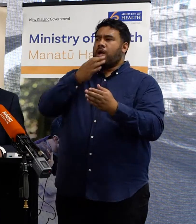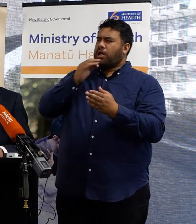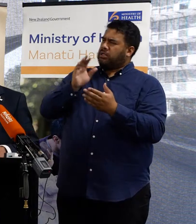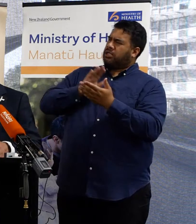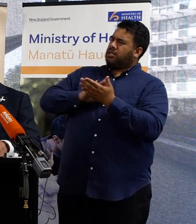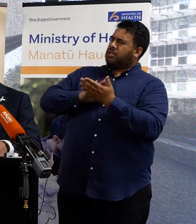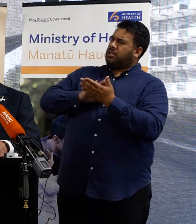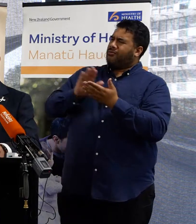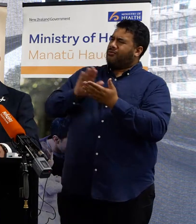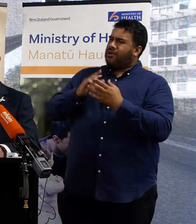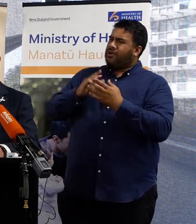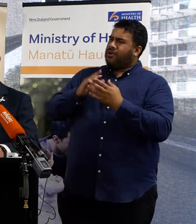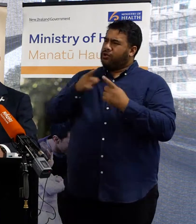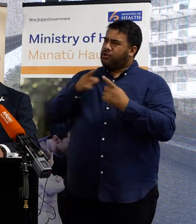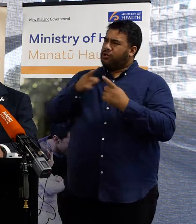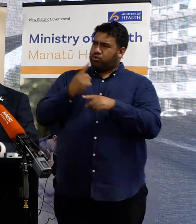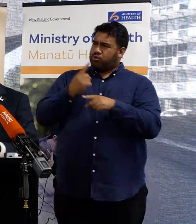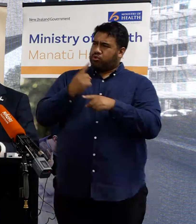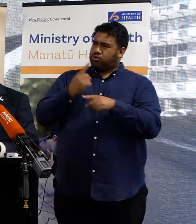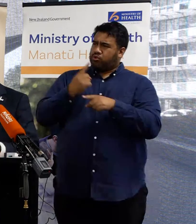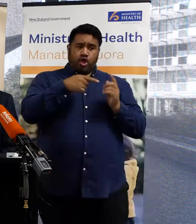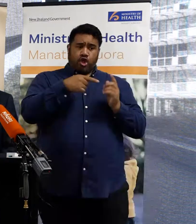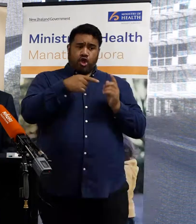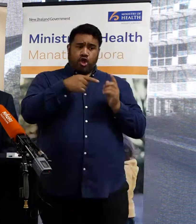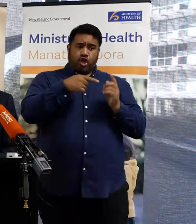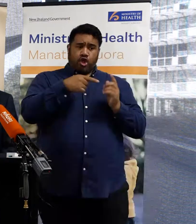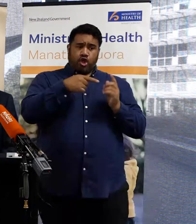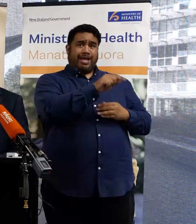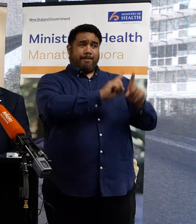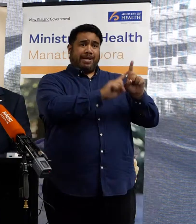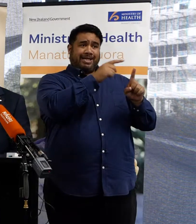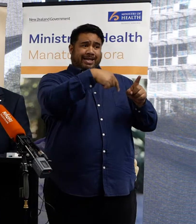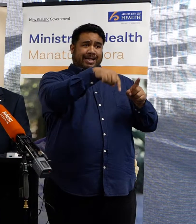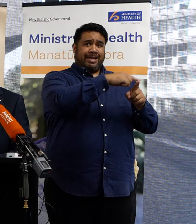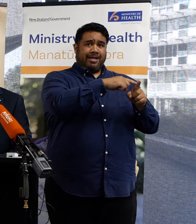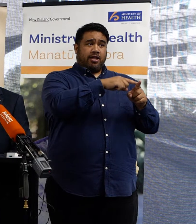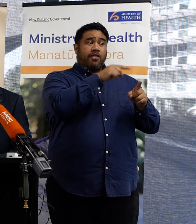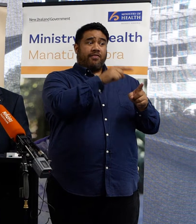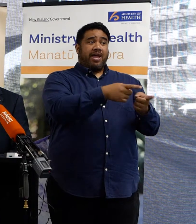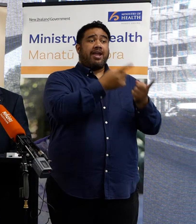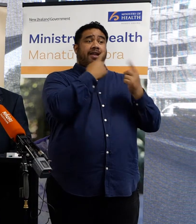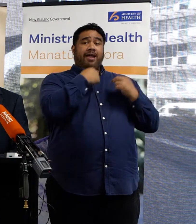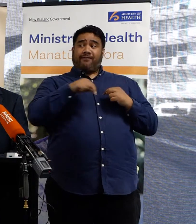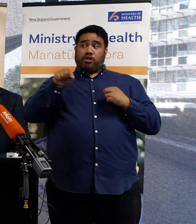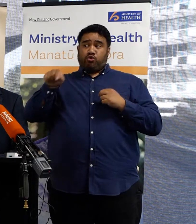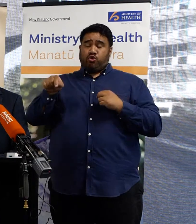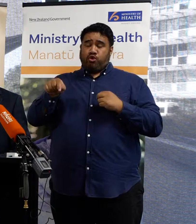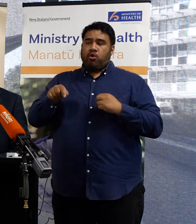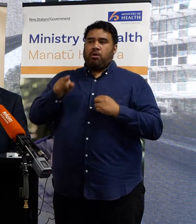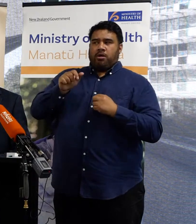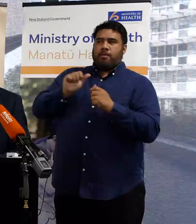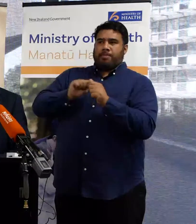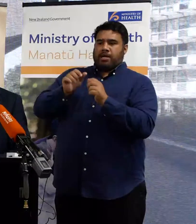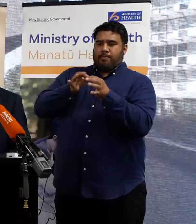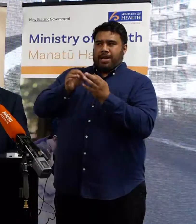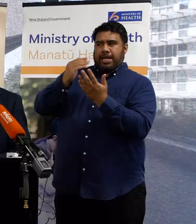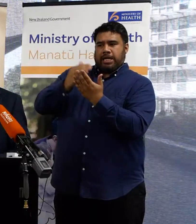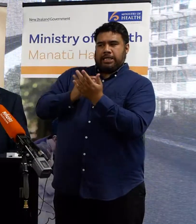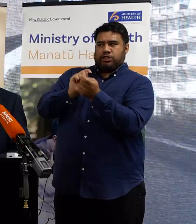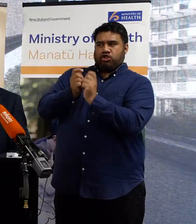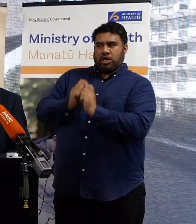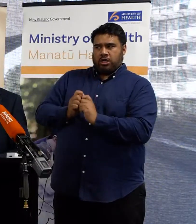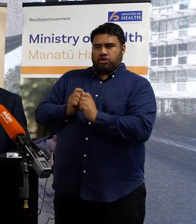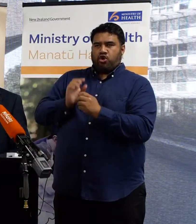so after that Thursday meeting, if the advice is to change the definition of what a case is that when you would look